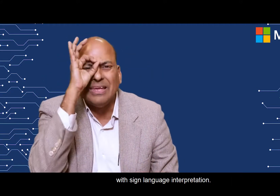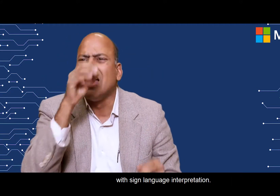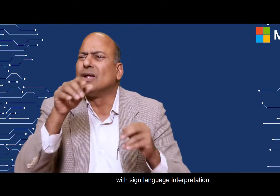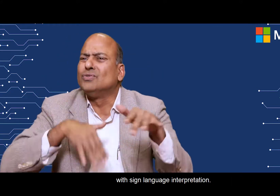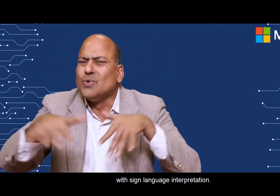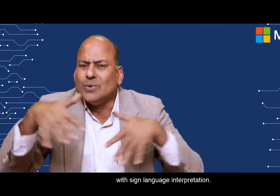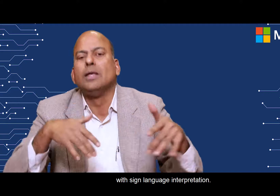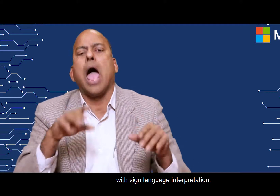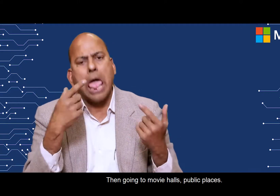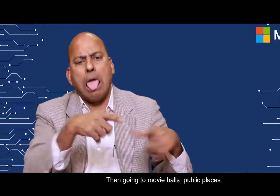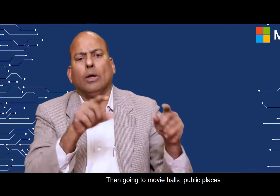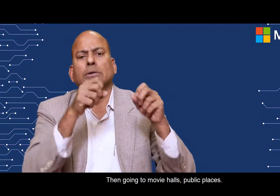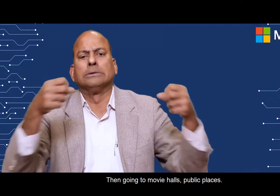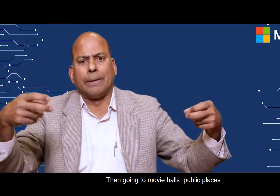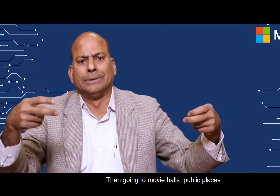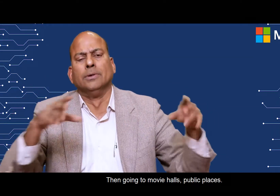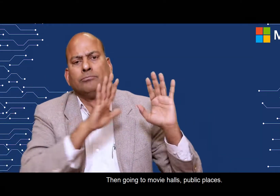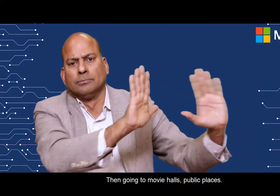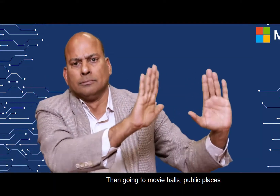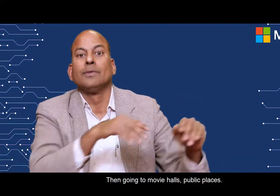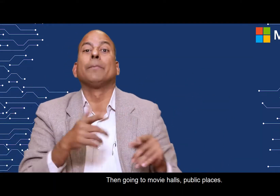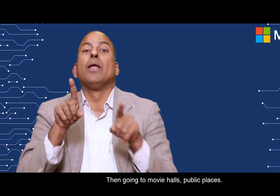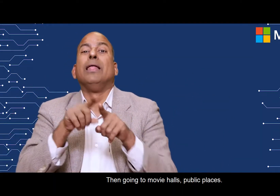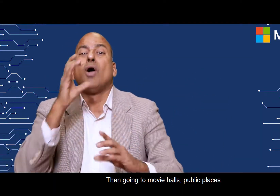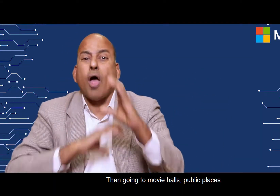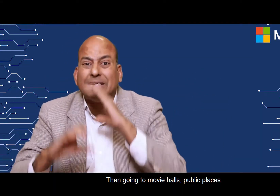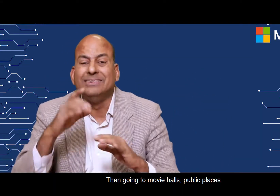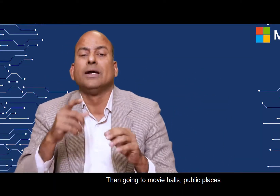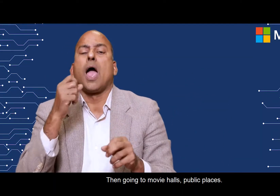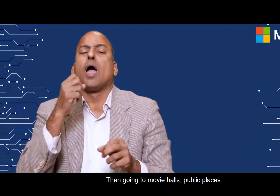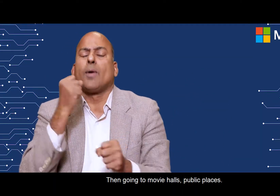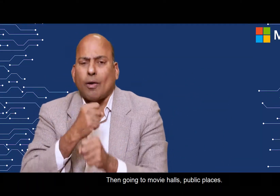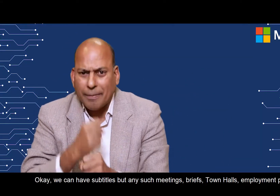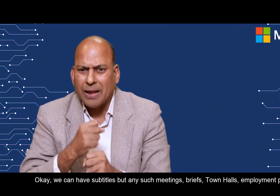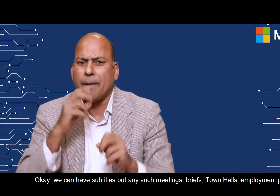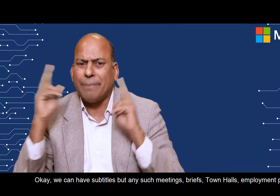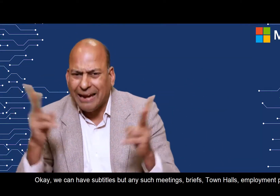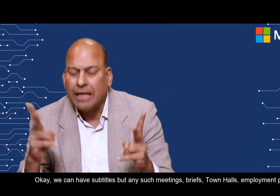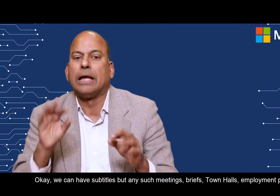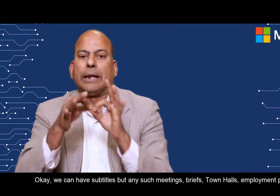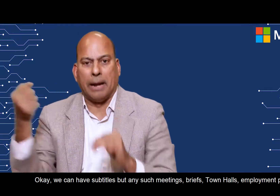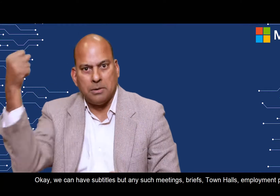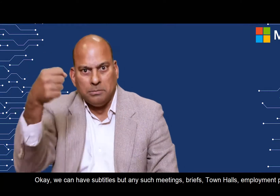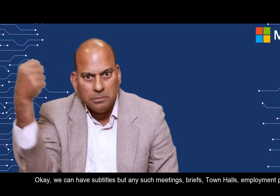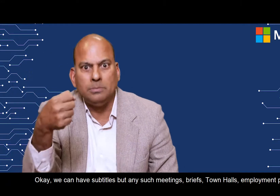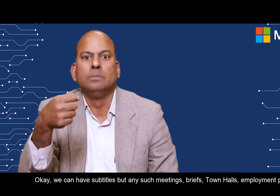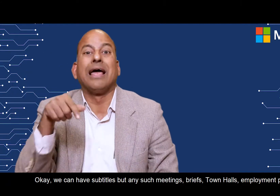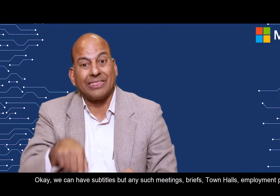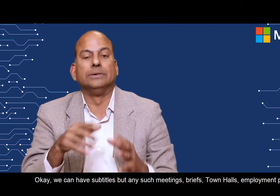language interpretation. Then going to movie halls, public places, okay, we can have subtitles, but any such